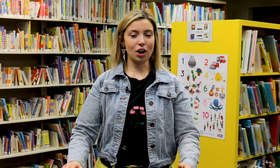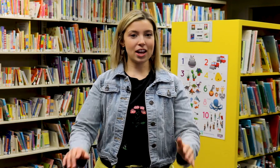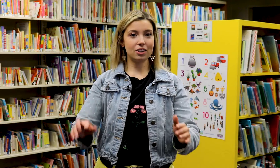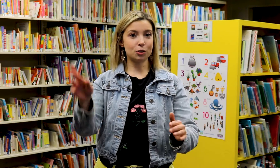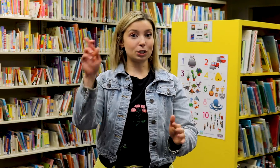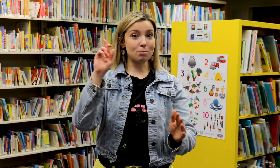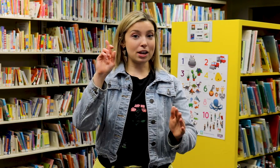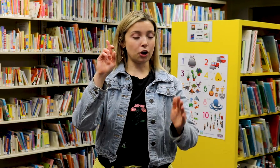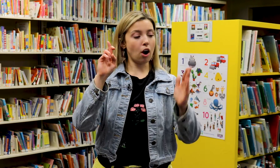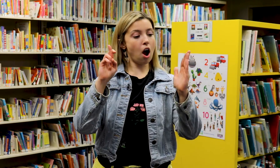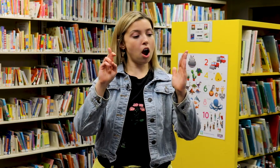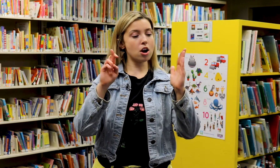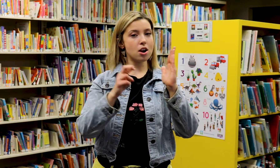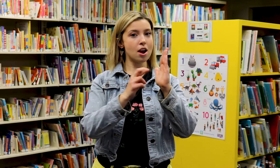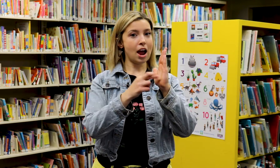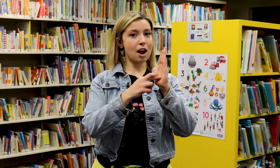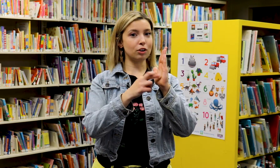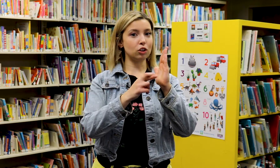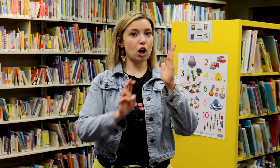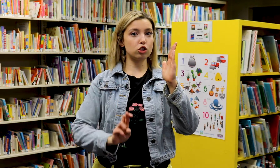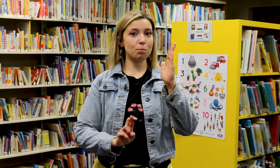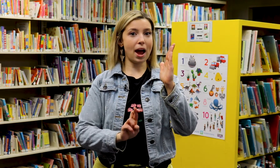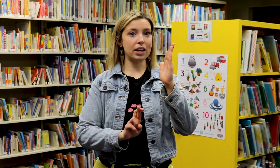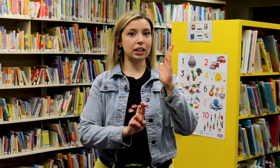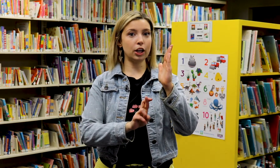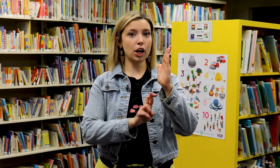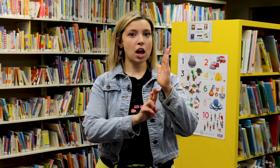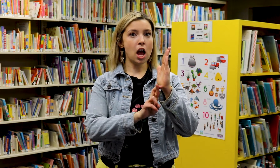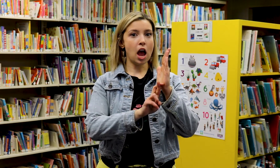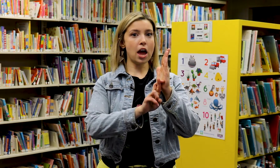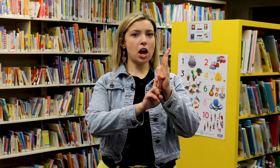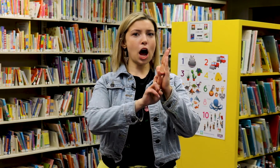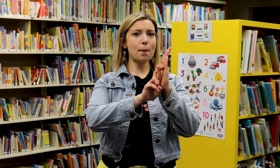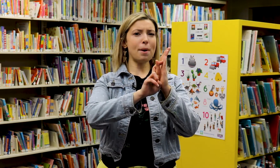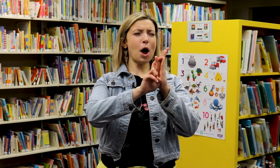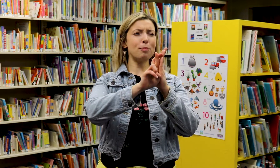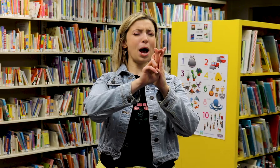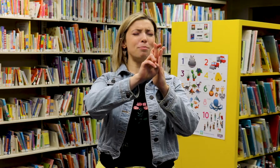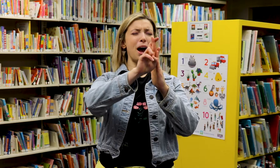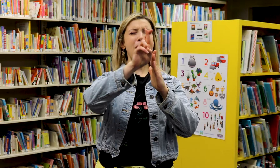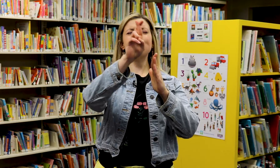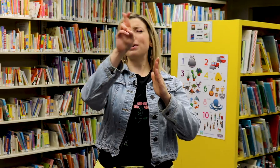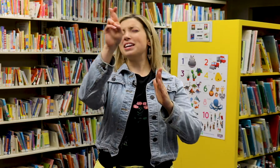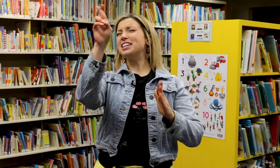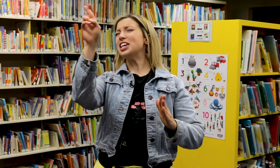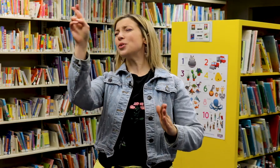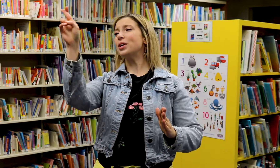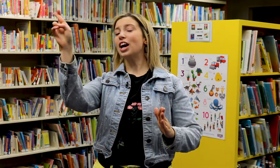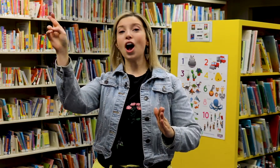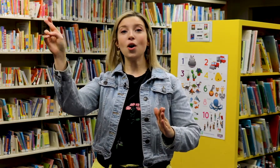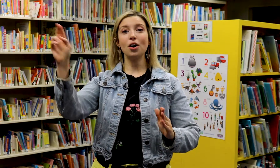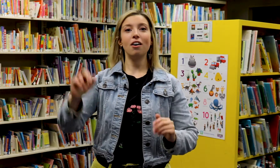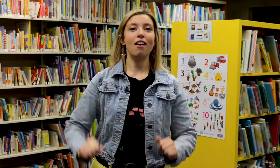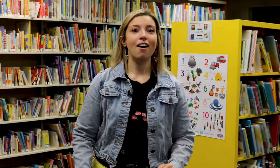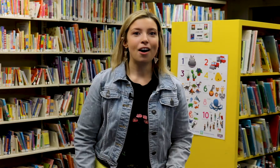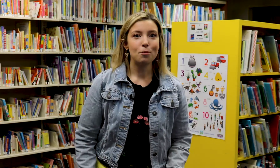right, so we're going to make our R, have our launch pad here, and up, up, up, up, and here we go.